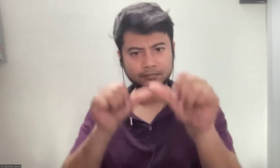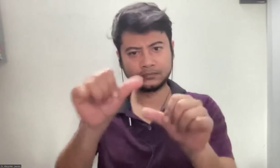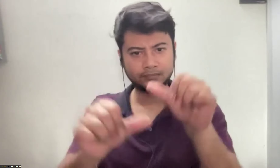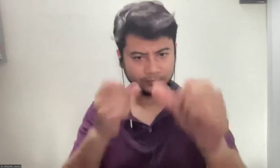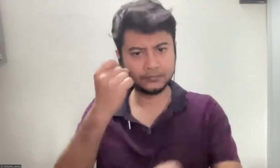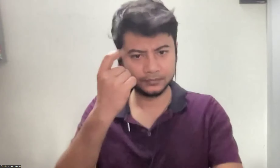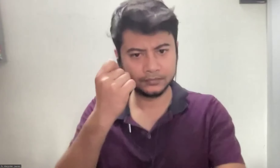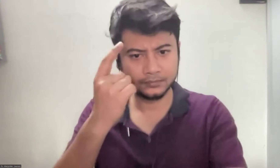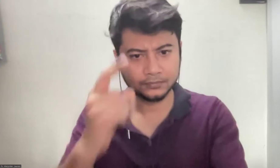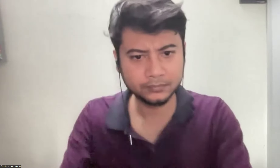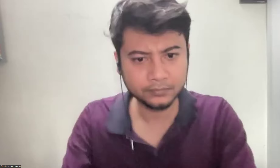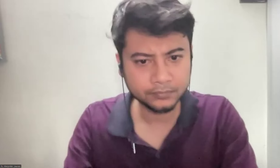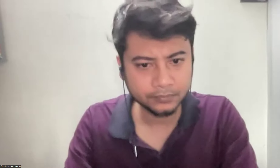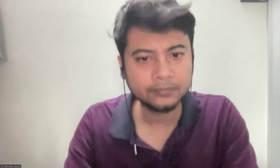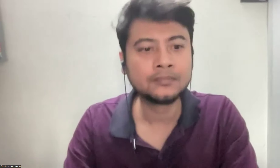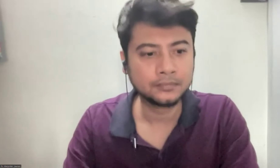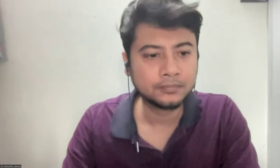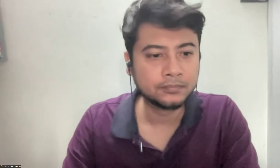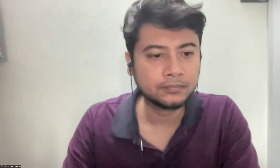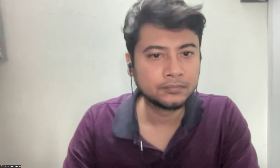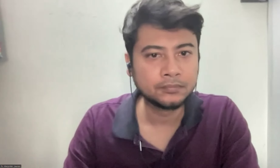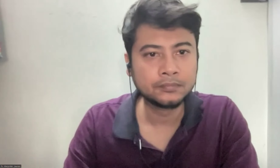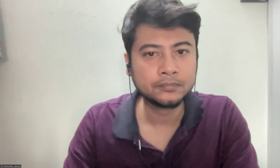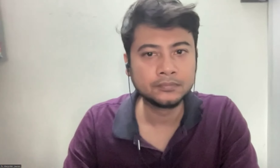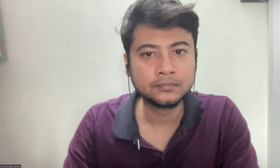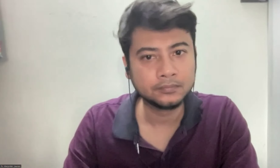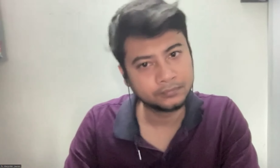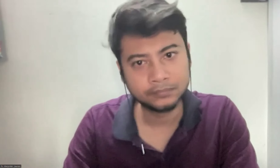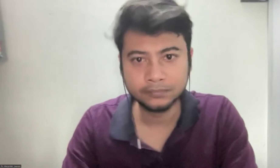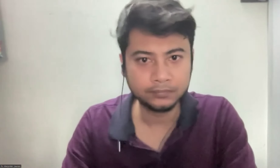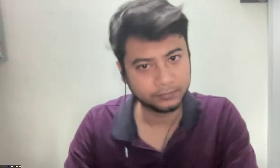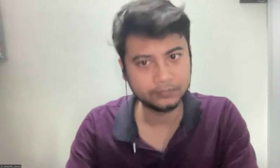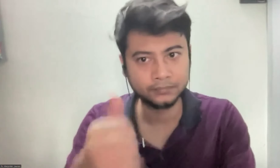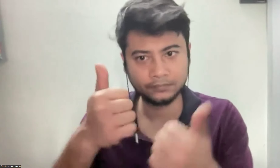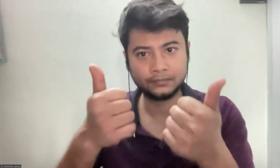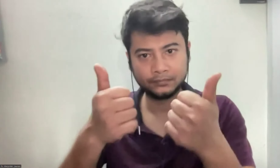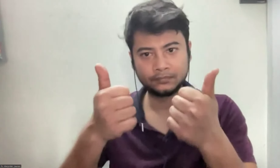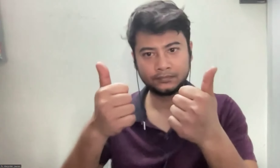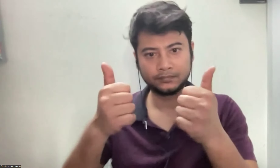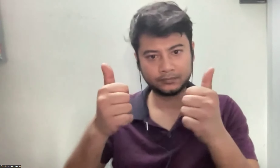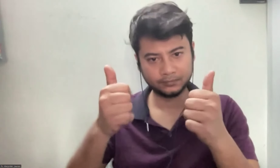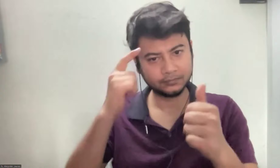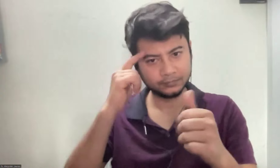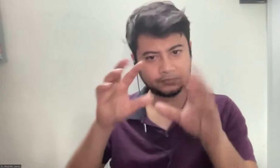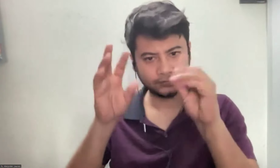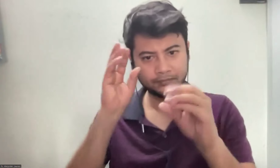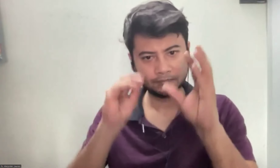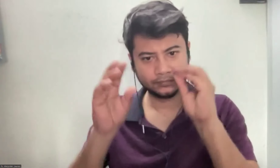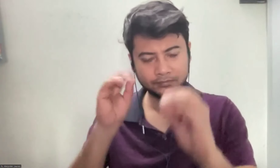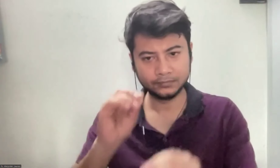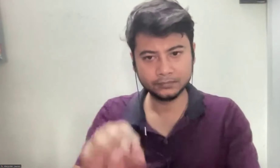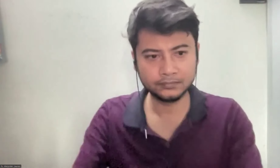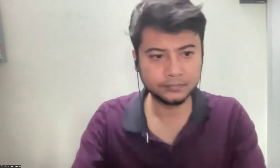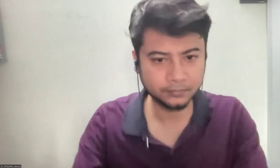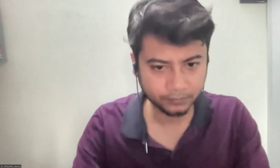We can just say yes, yeah, clear, clear. Okay. So now every time we touch